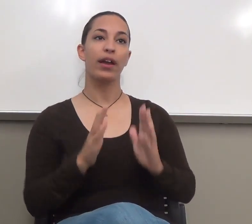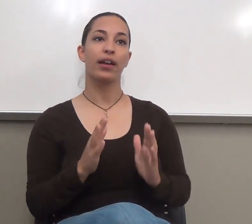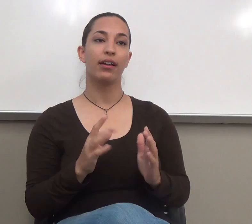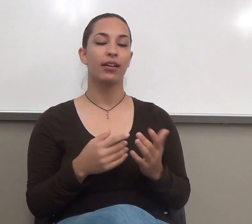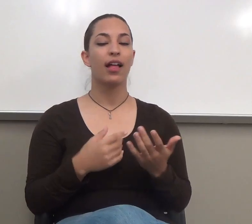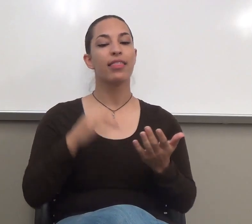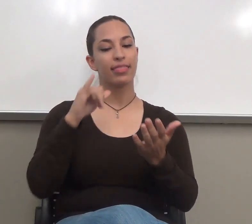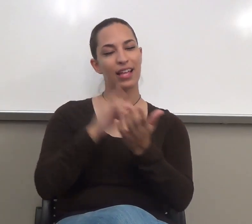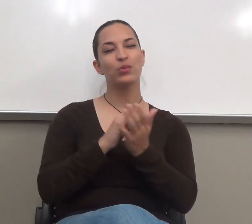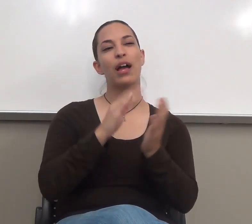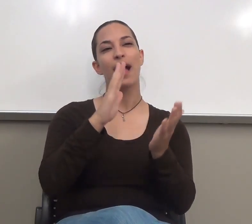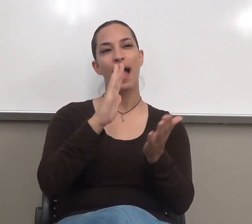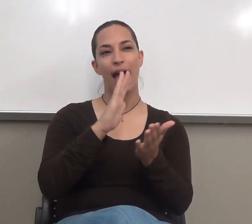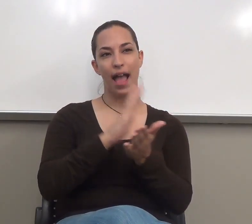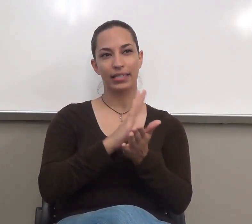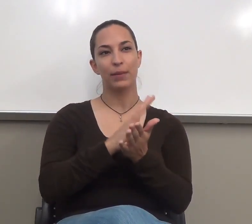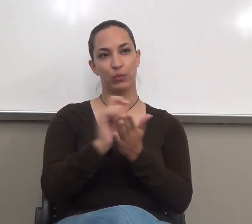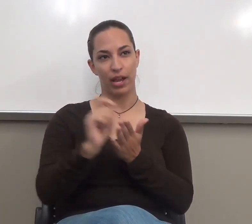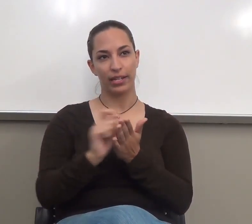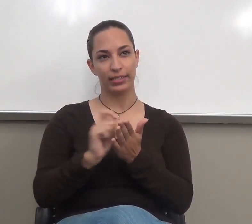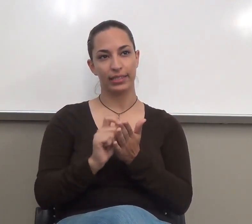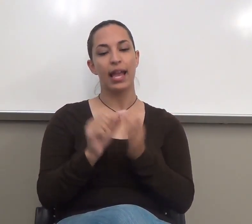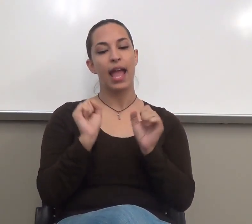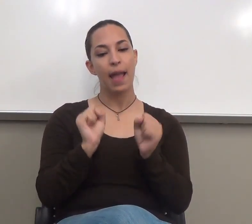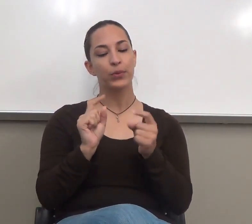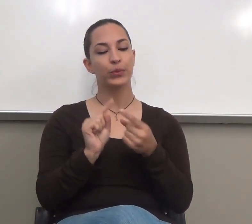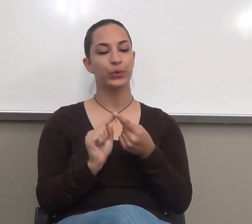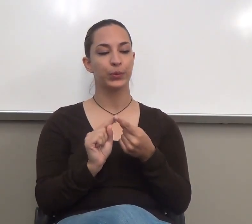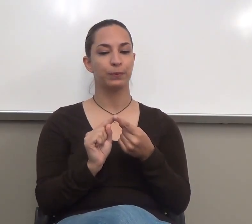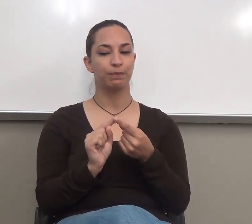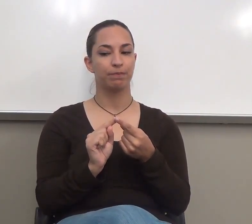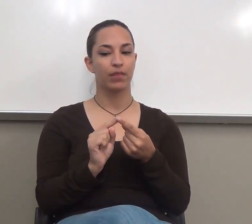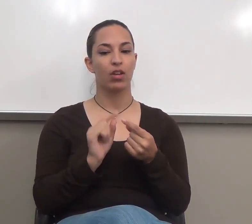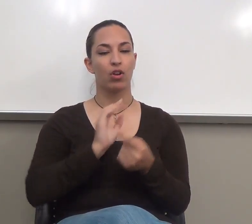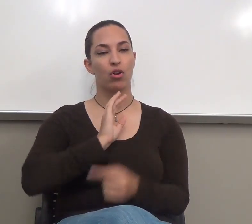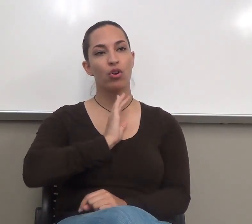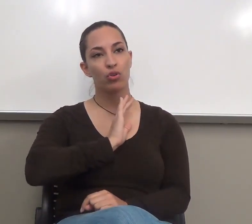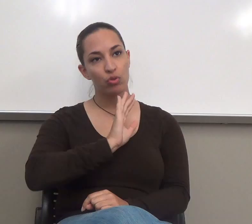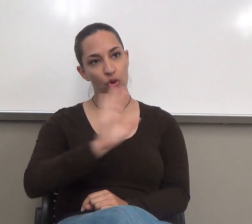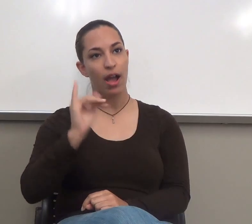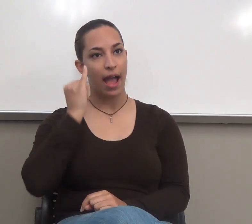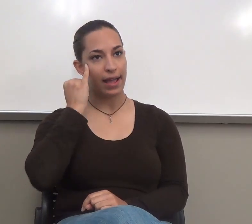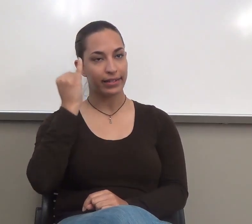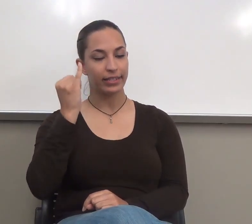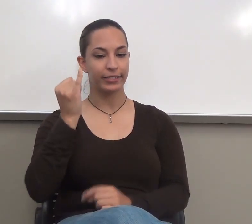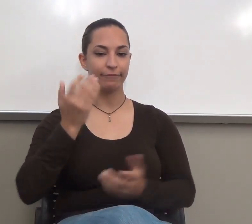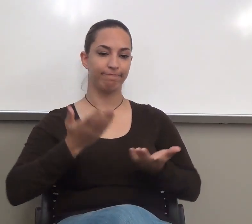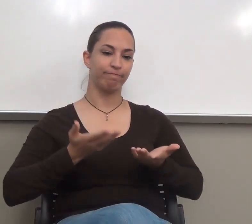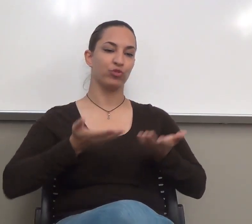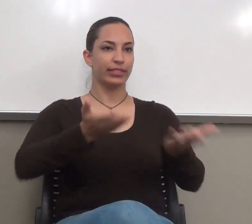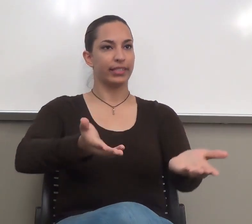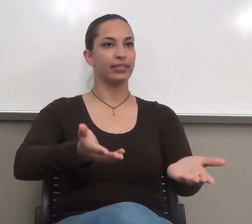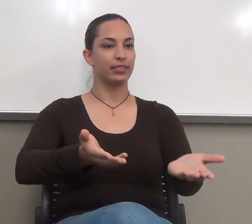it. Okay? And you need to have, obviously, you need to have some good reasons for why you think this.